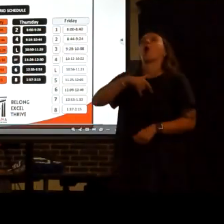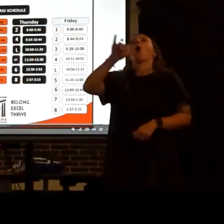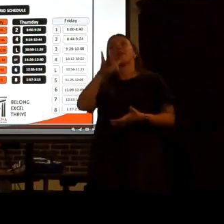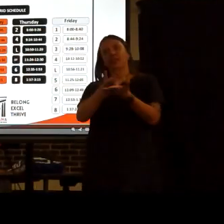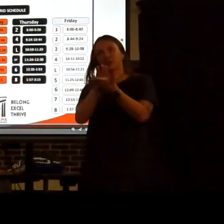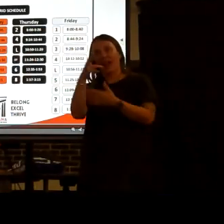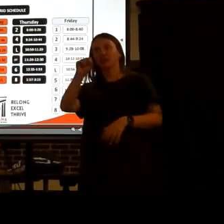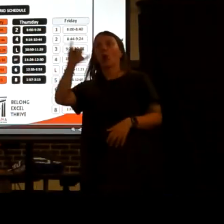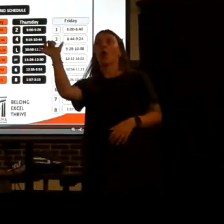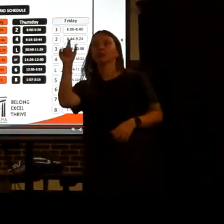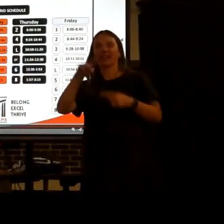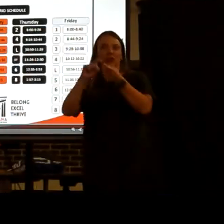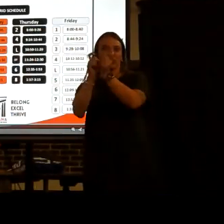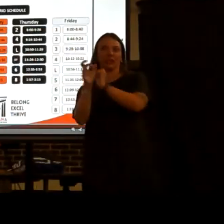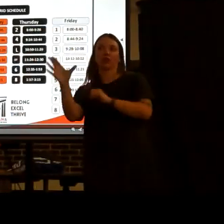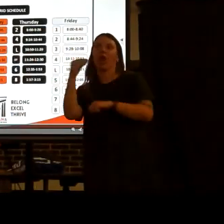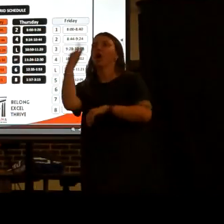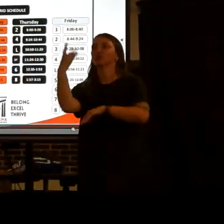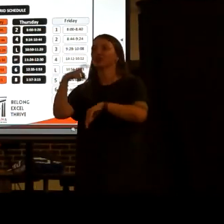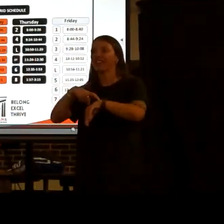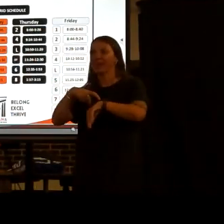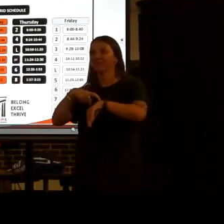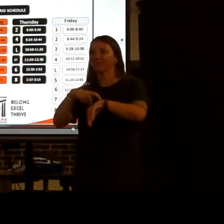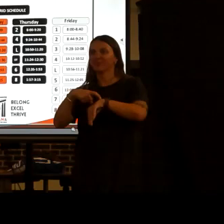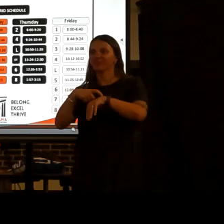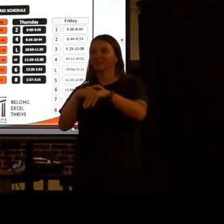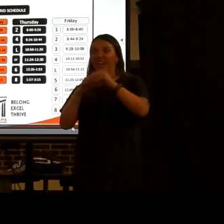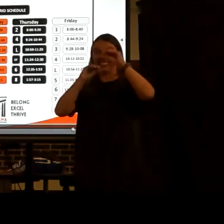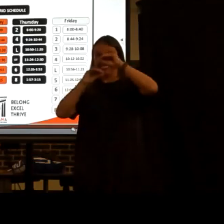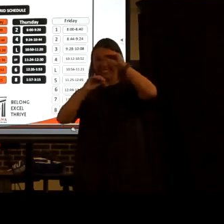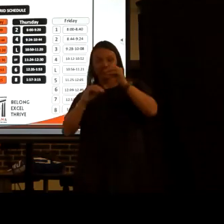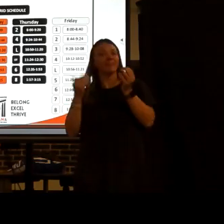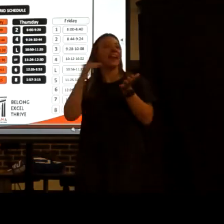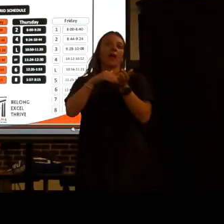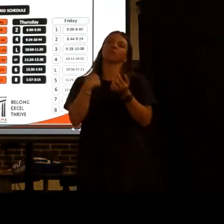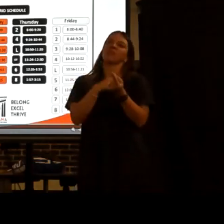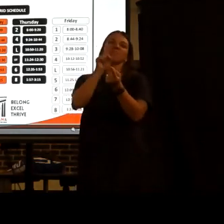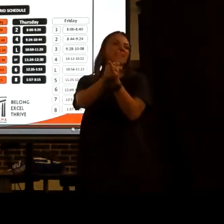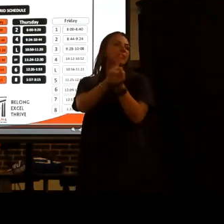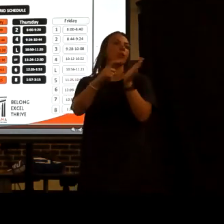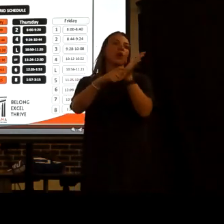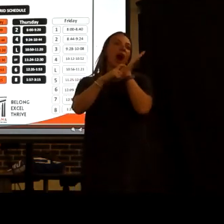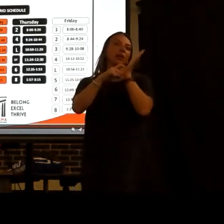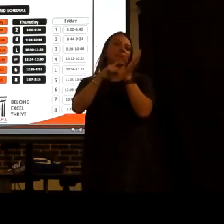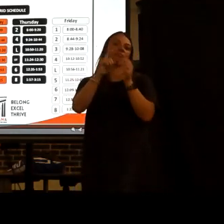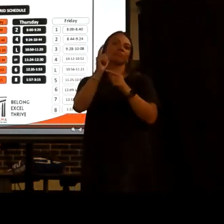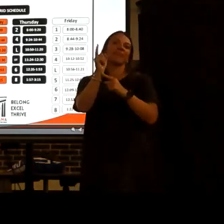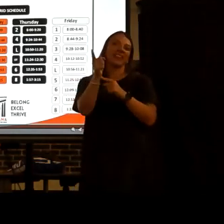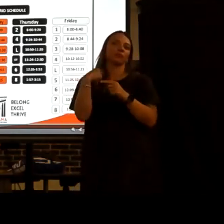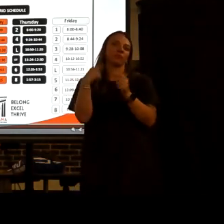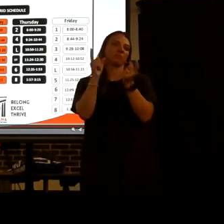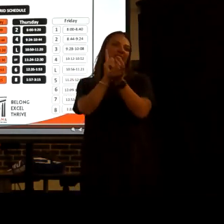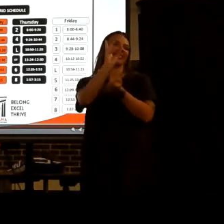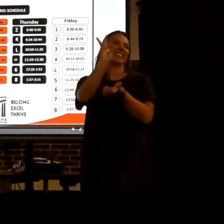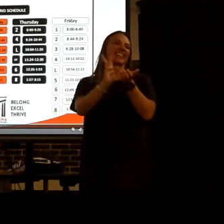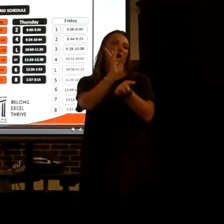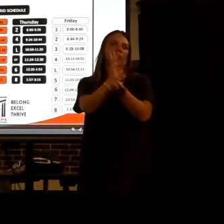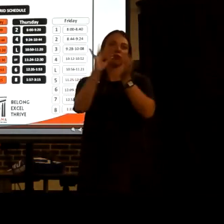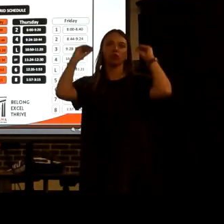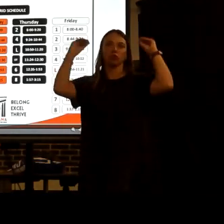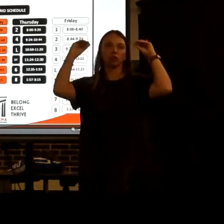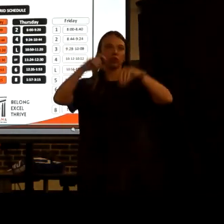With that, this is middle school and high school. We also had to change their lunchtime. And again, we're meeting requirements